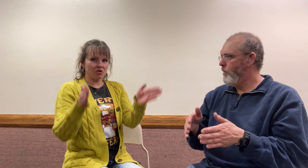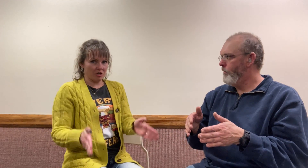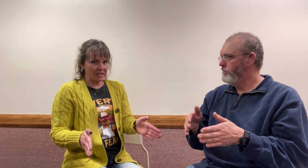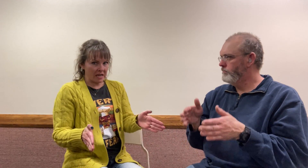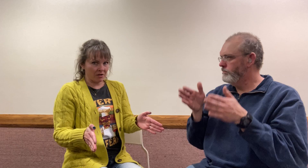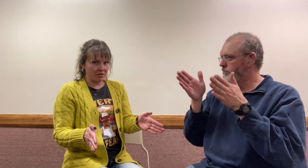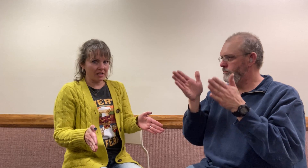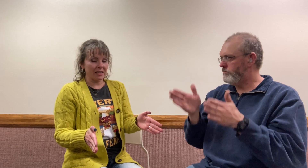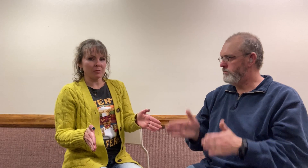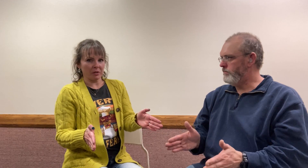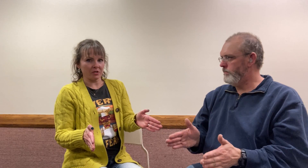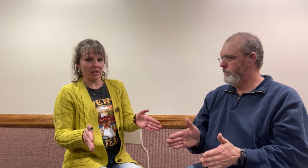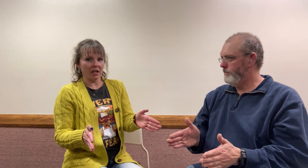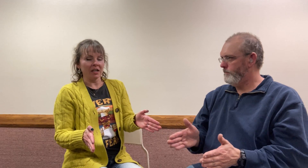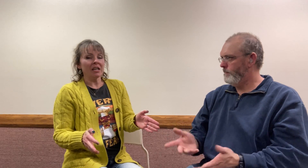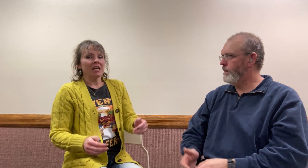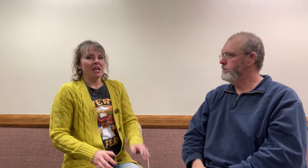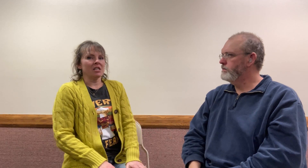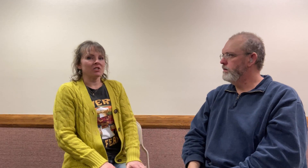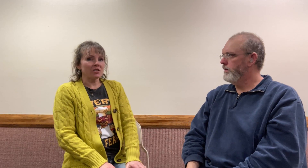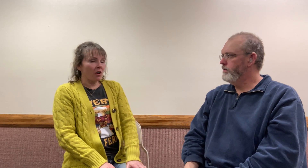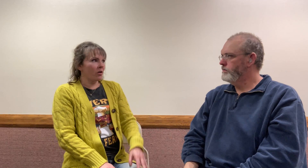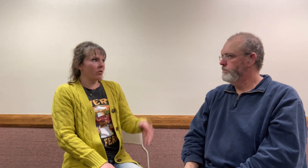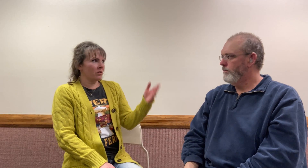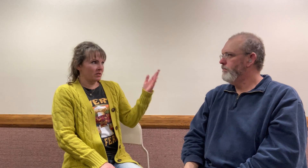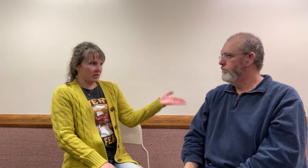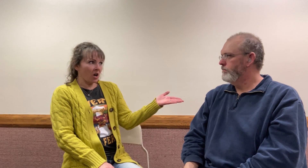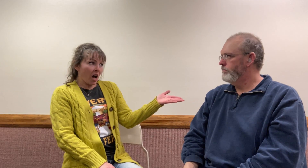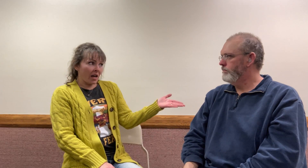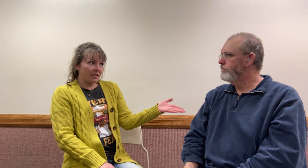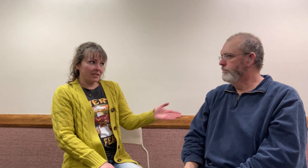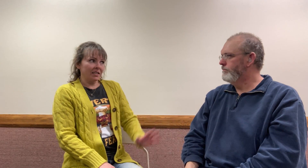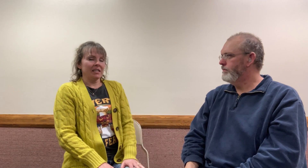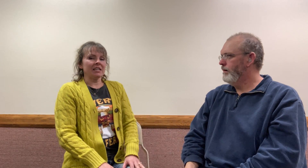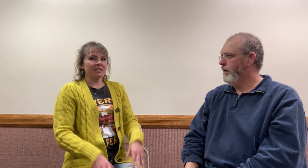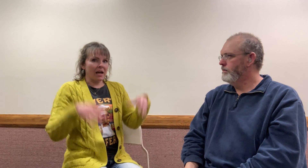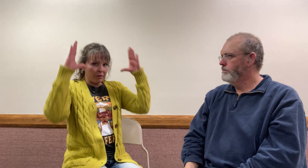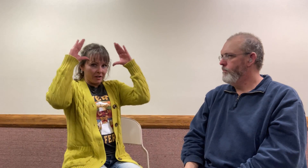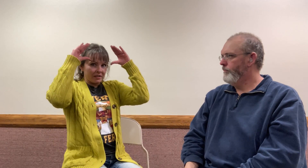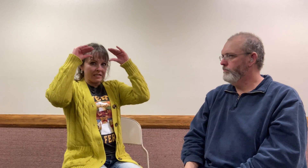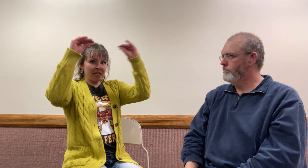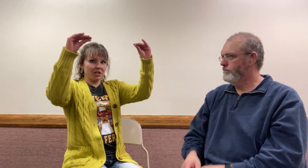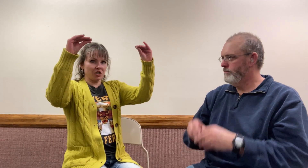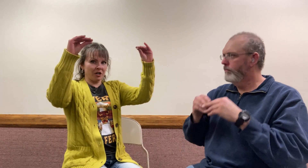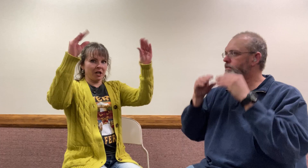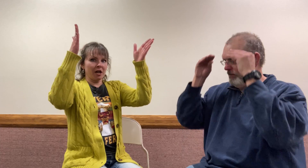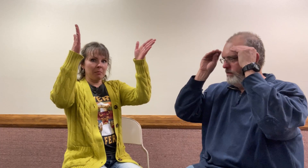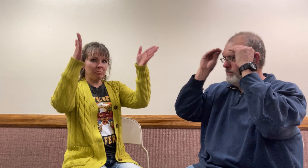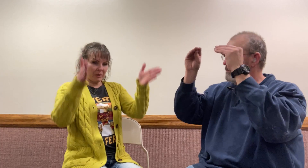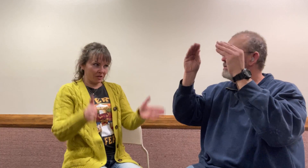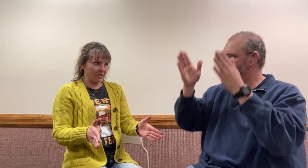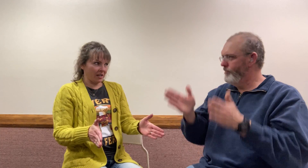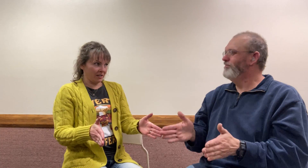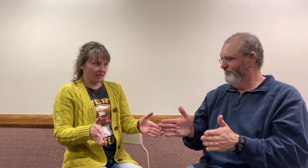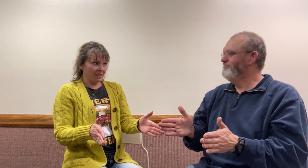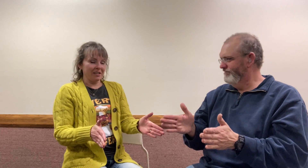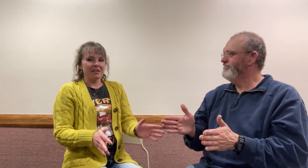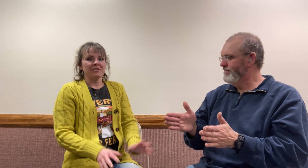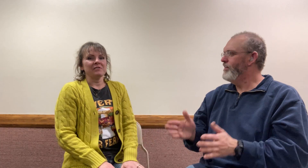straight down, that's person. And so Scott is our teacher person. So